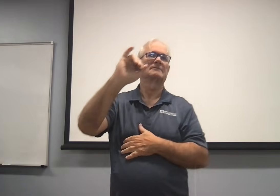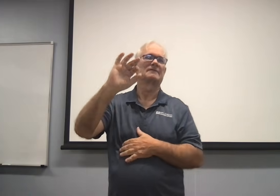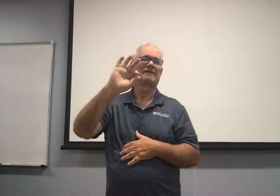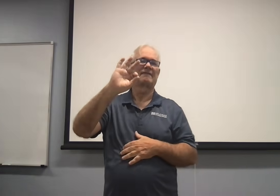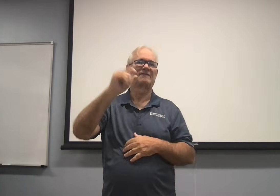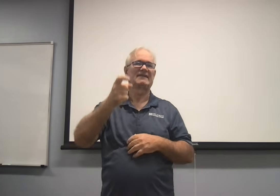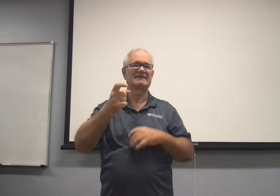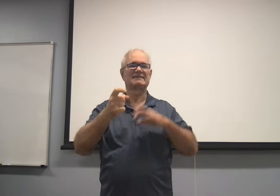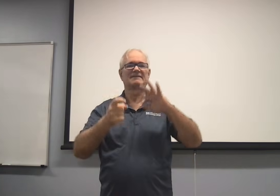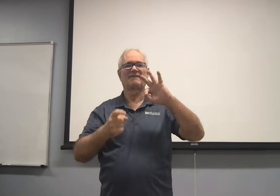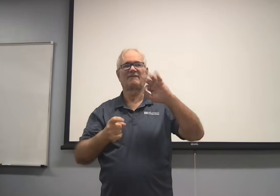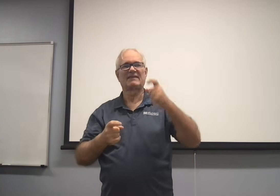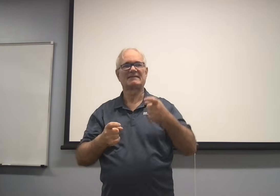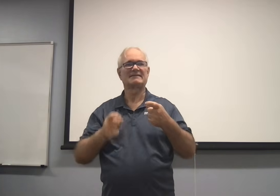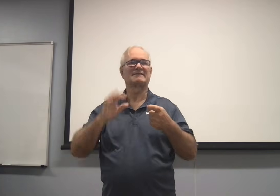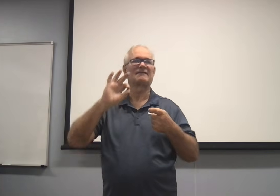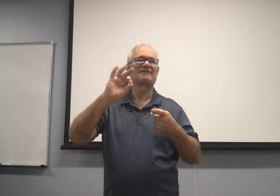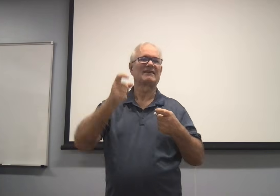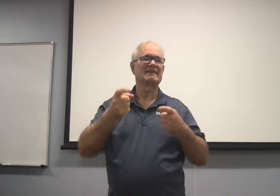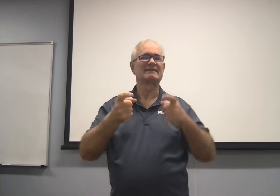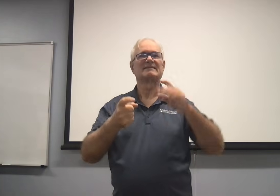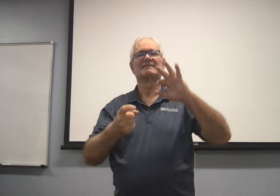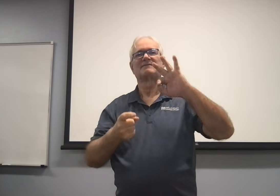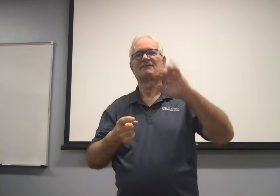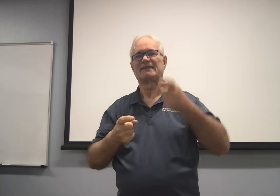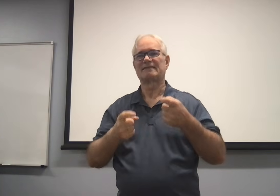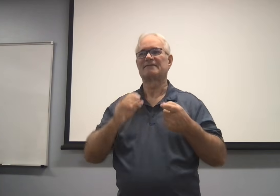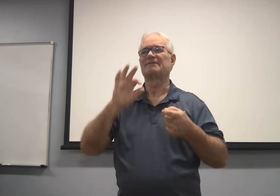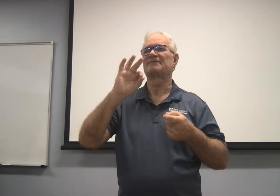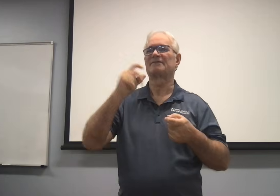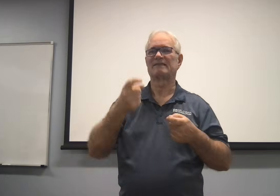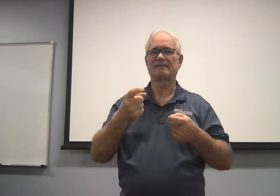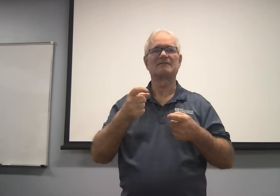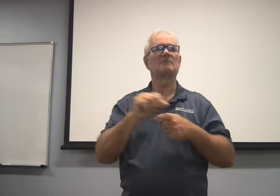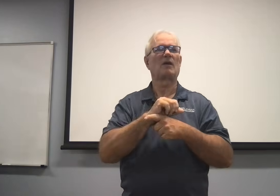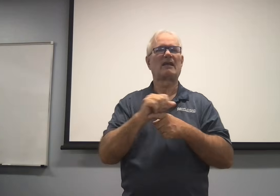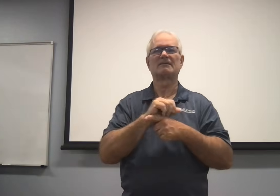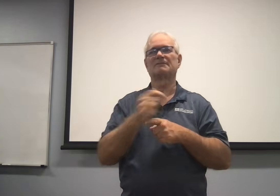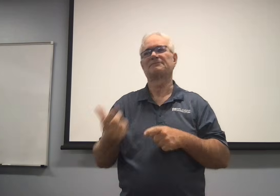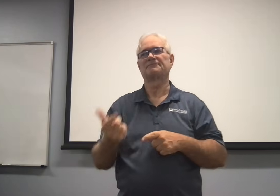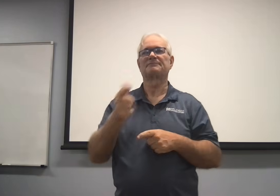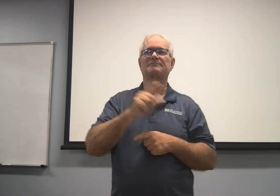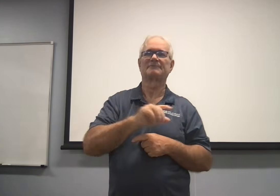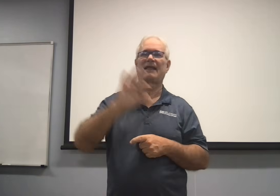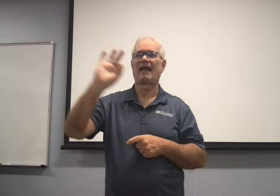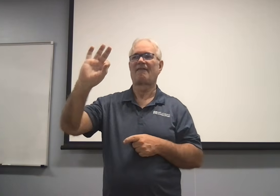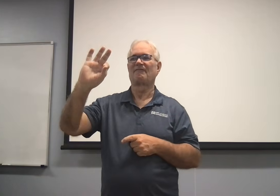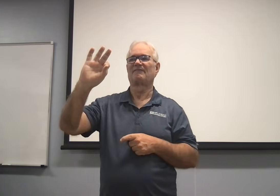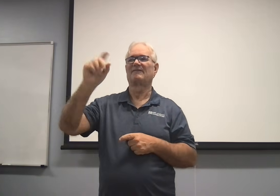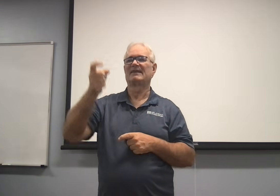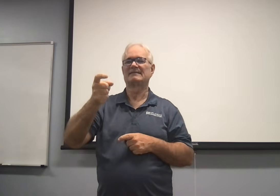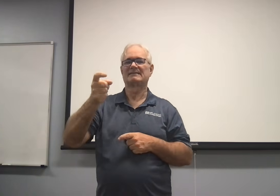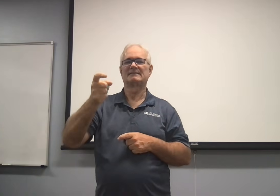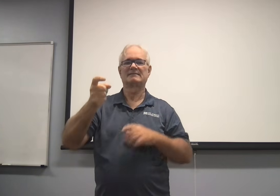No, there's no I. Typically, it'll be FX. So you can practice